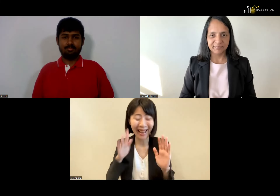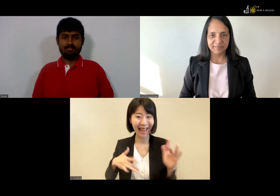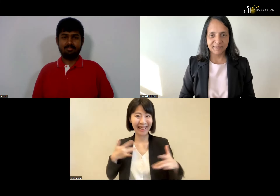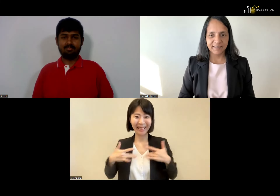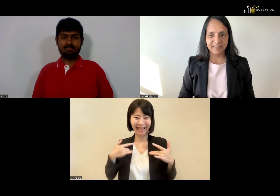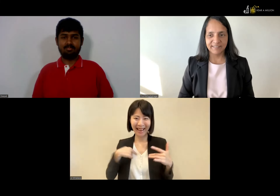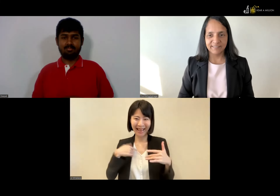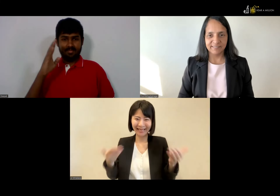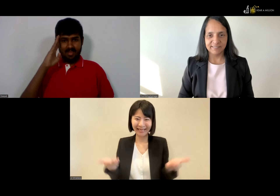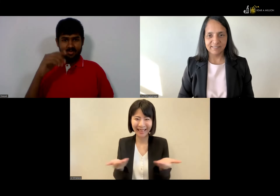So I'm